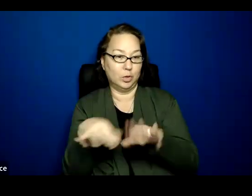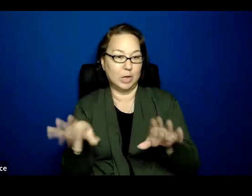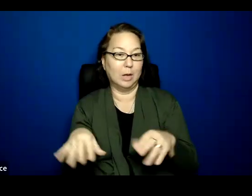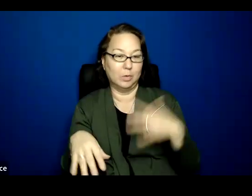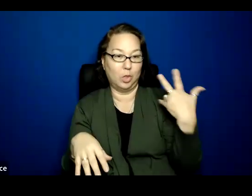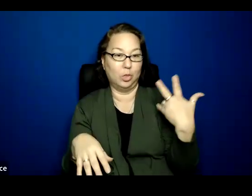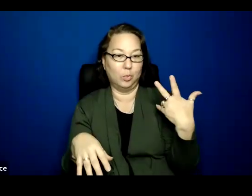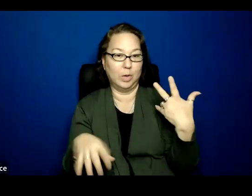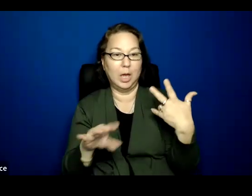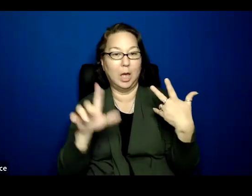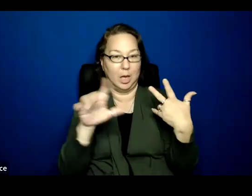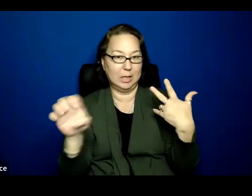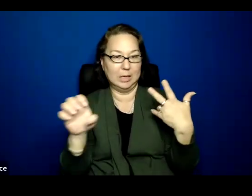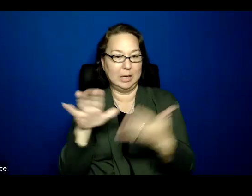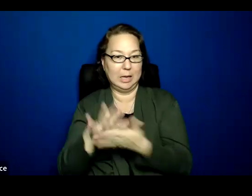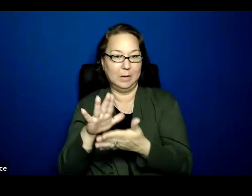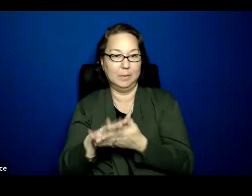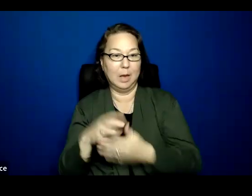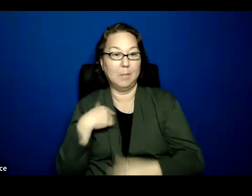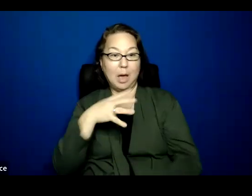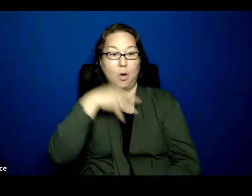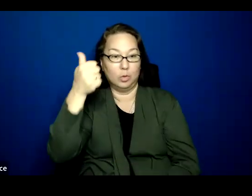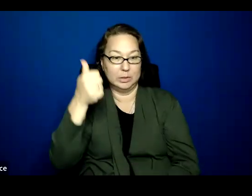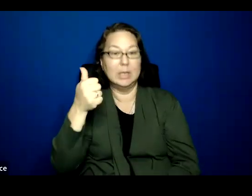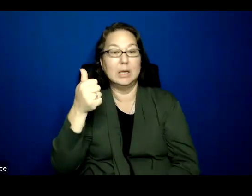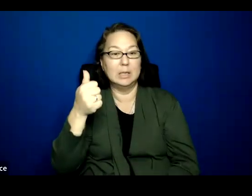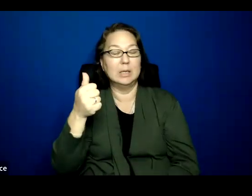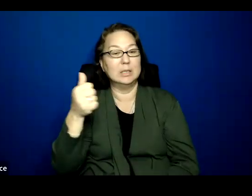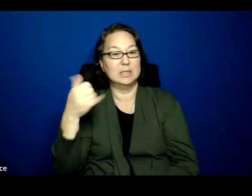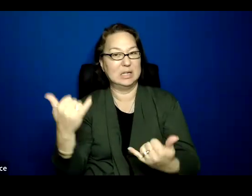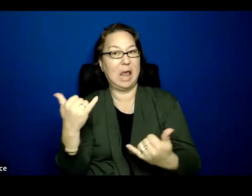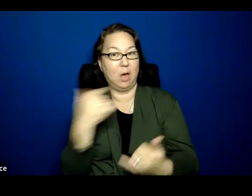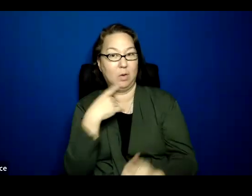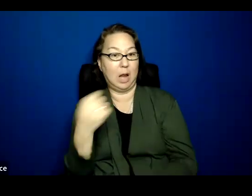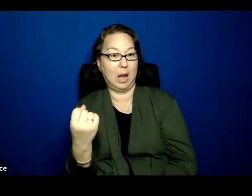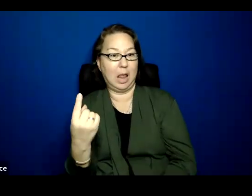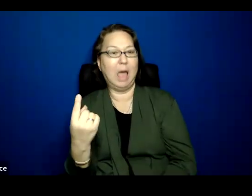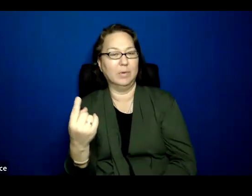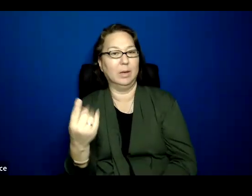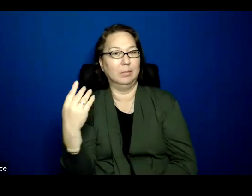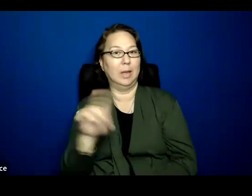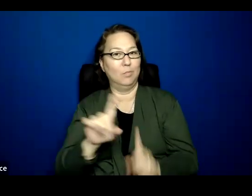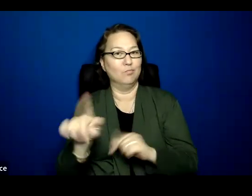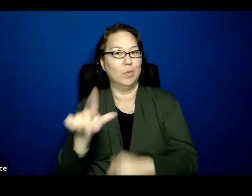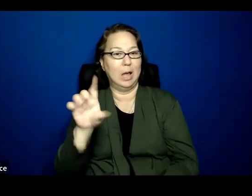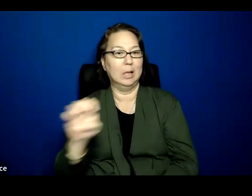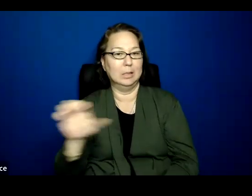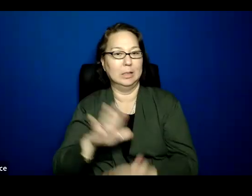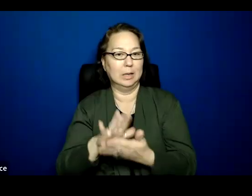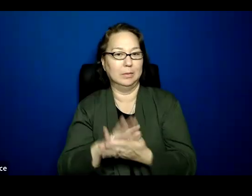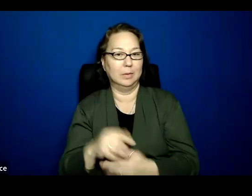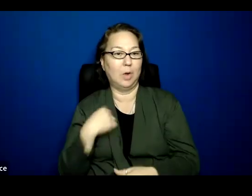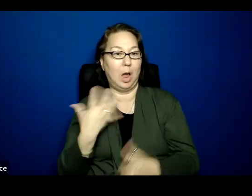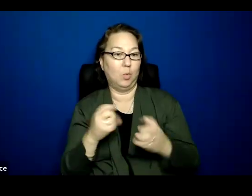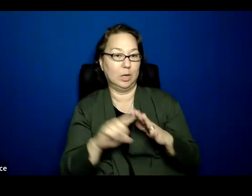who attend Lee Academy, he's 11. And I would like to start off that education starts first